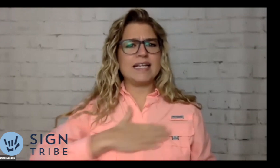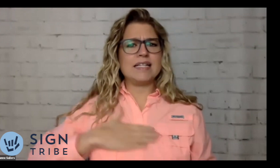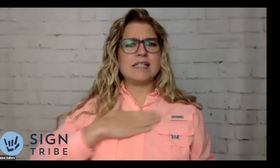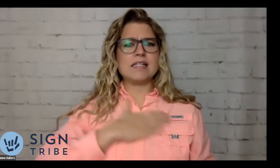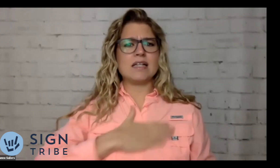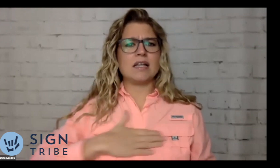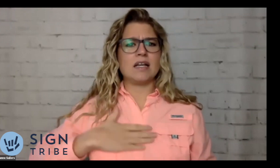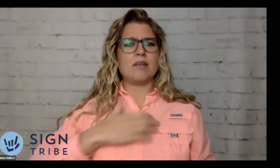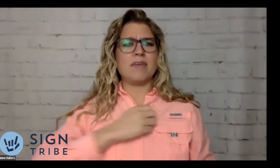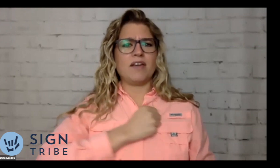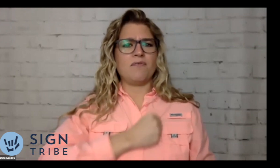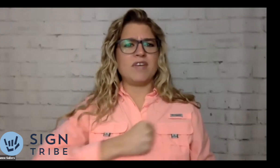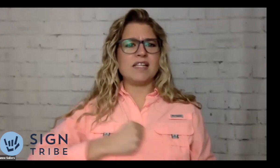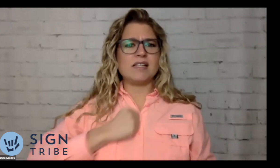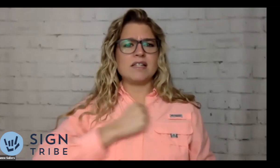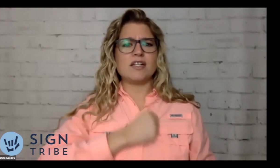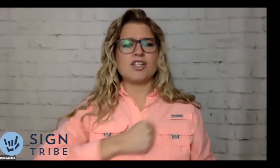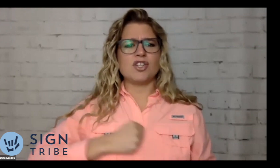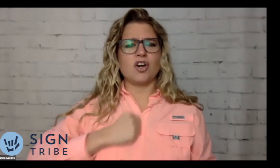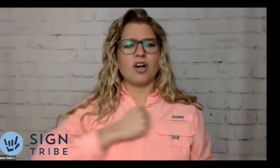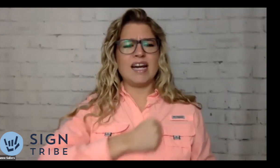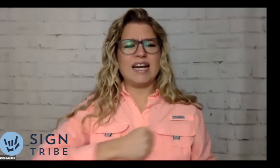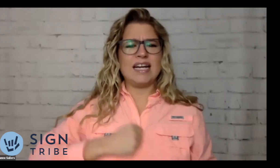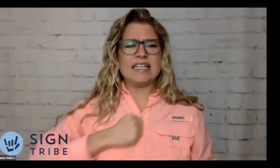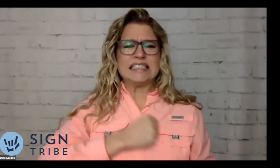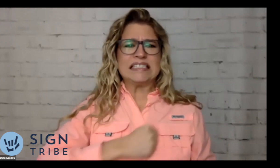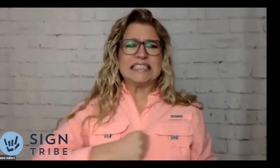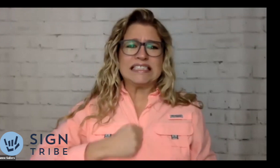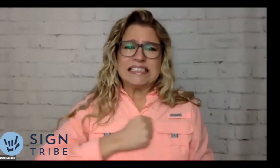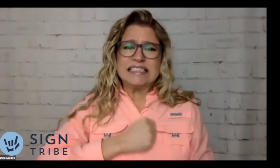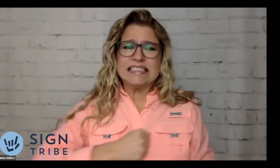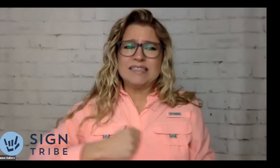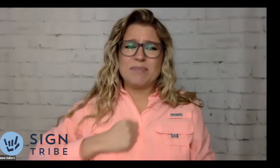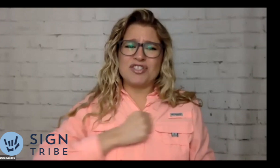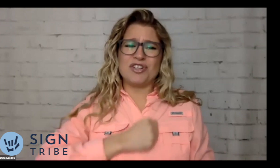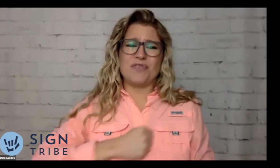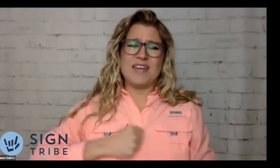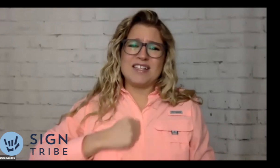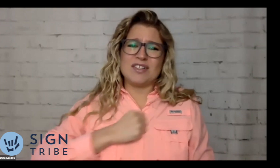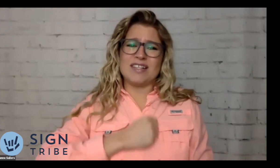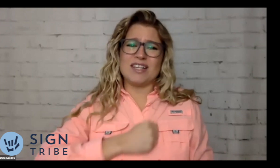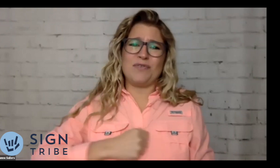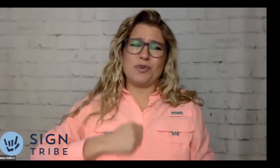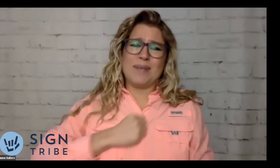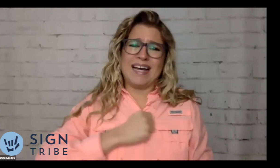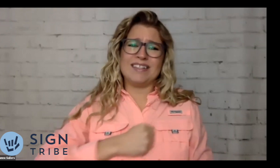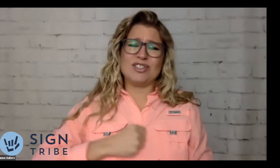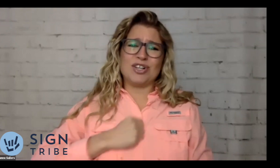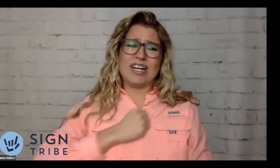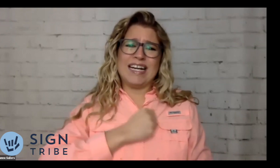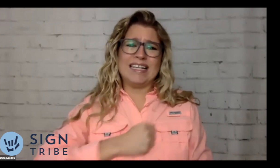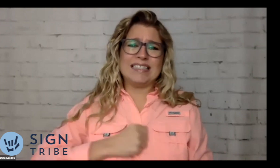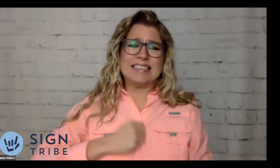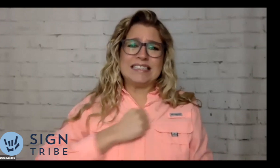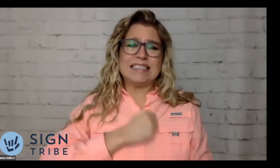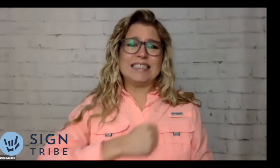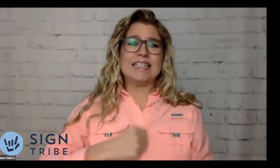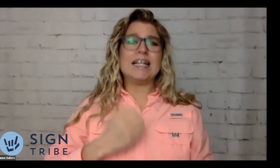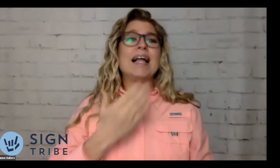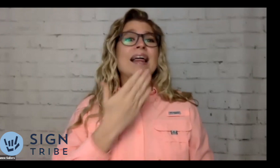please. Make a fist. Sorry. Make sure your face looks like you feel bad. Sorry.